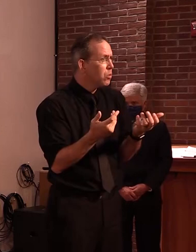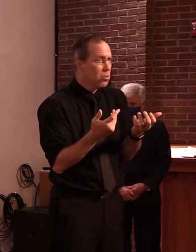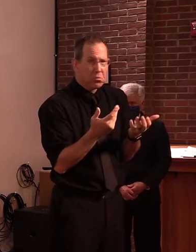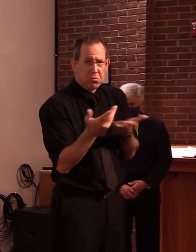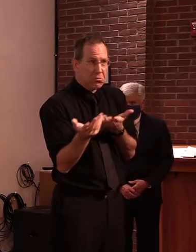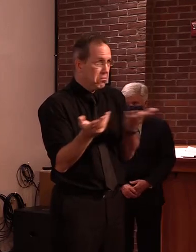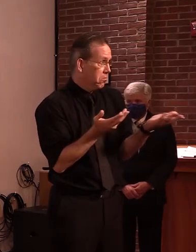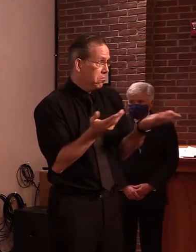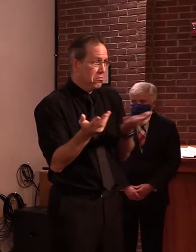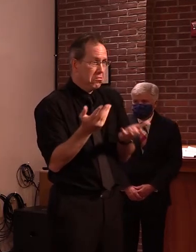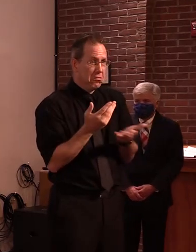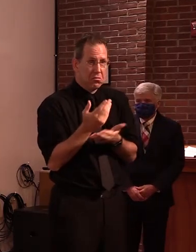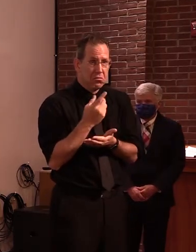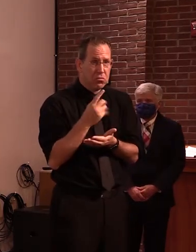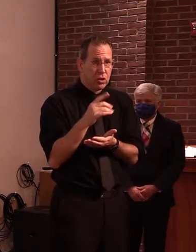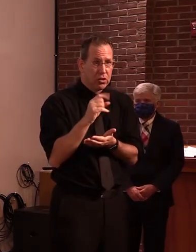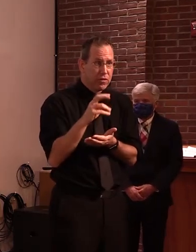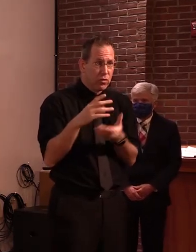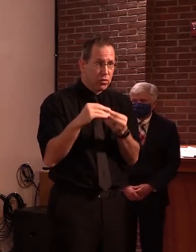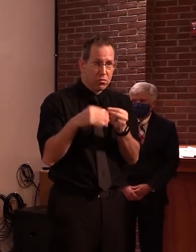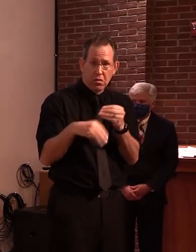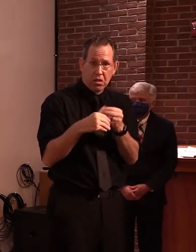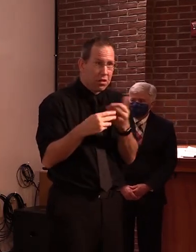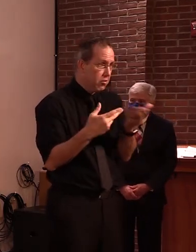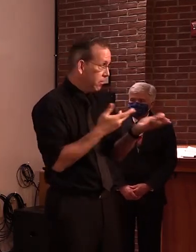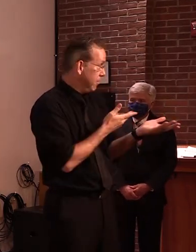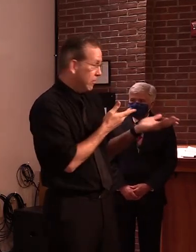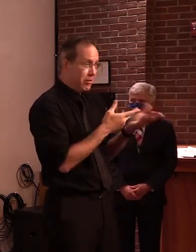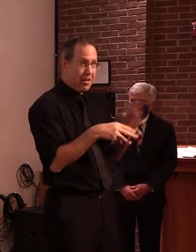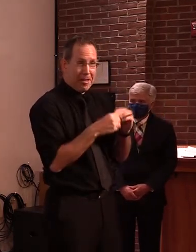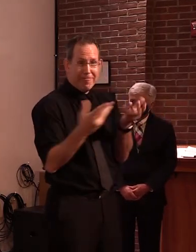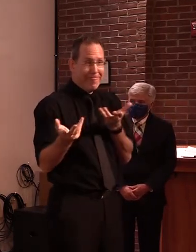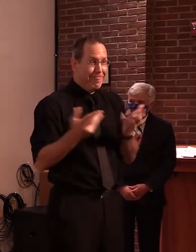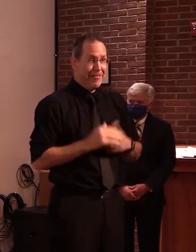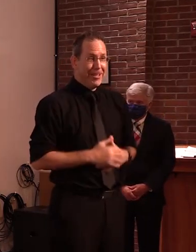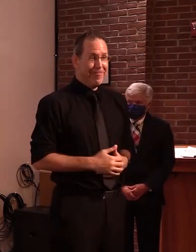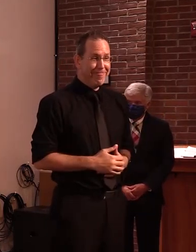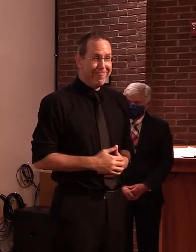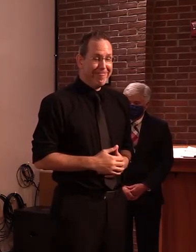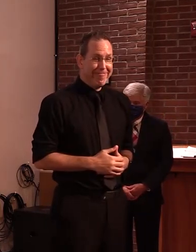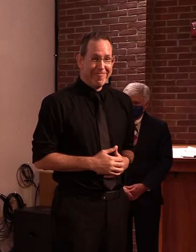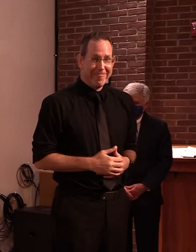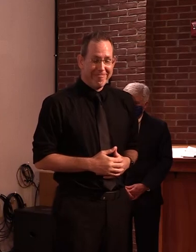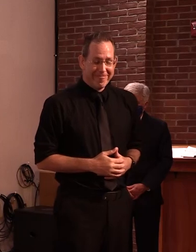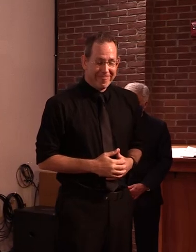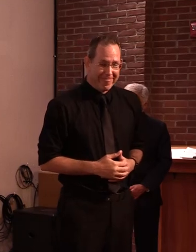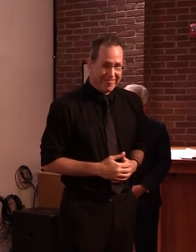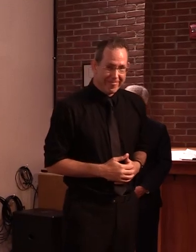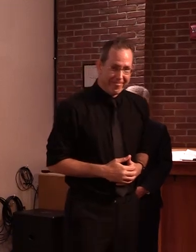Smith, Mr. Pichek, feel free to answer, but Dr. Levine.